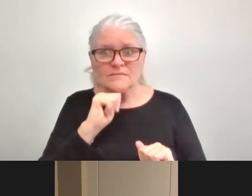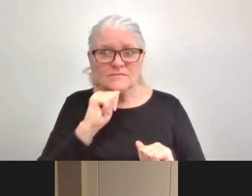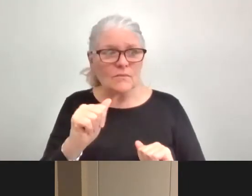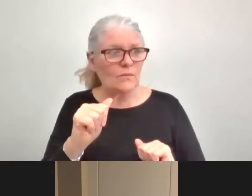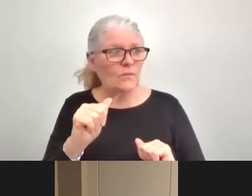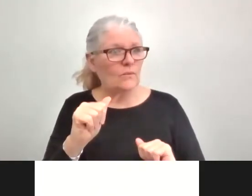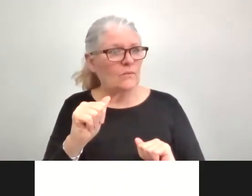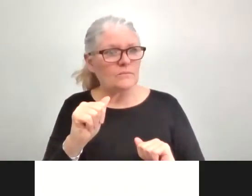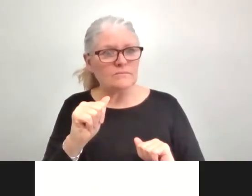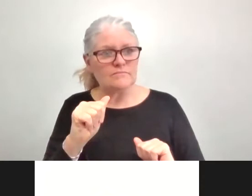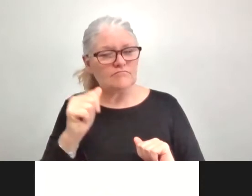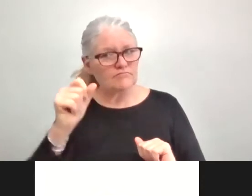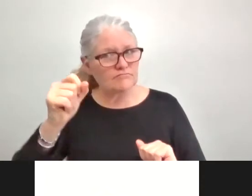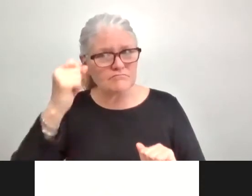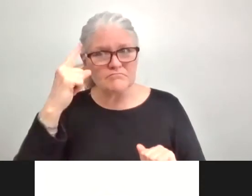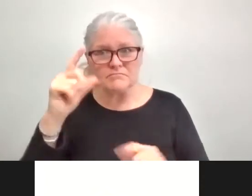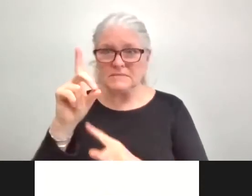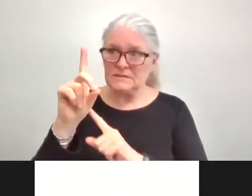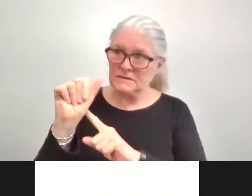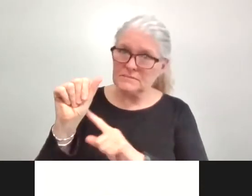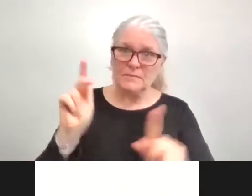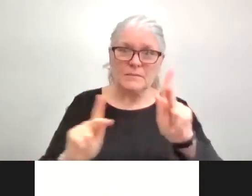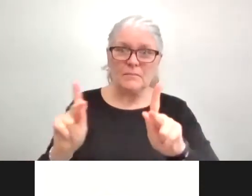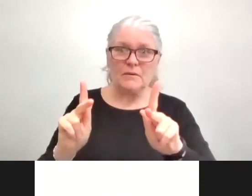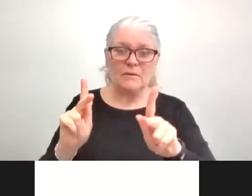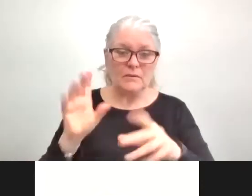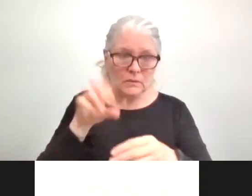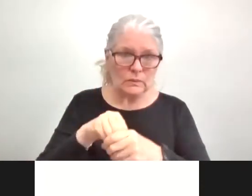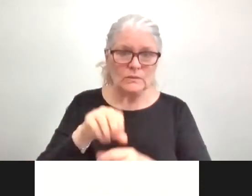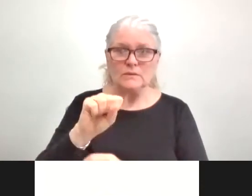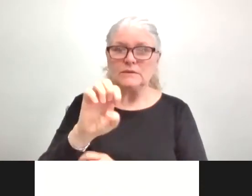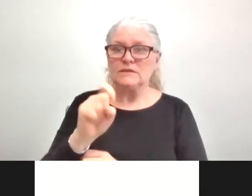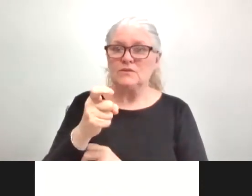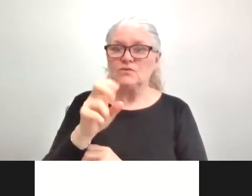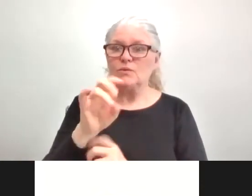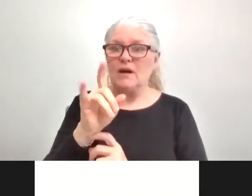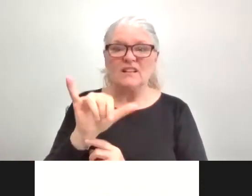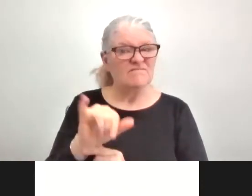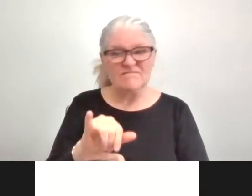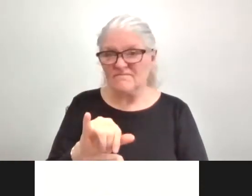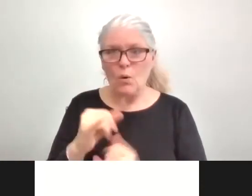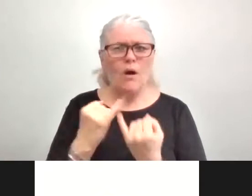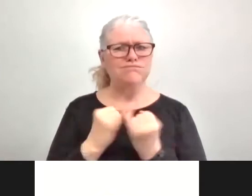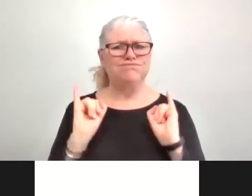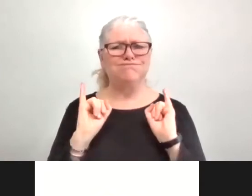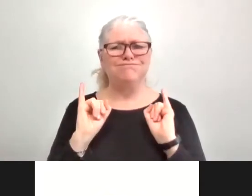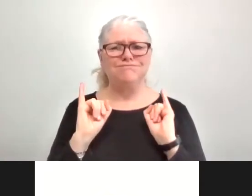sort of space where sexuality is on display, or even like autonomy is on